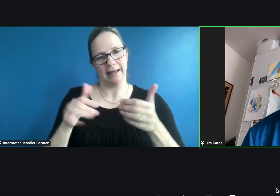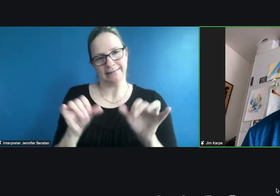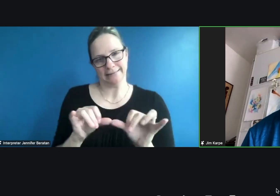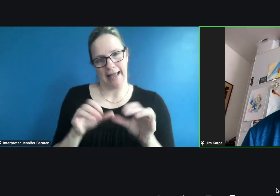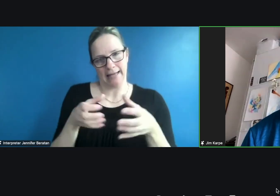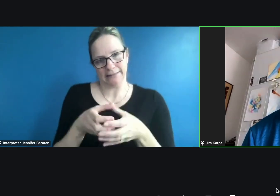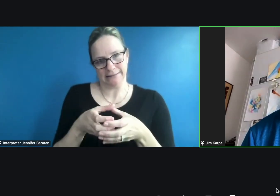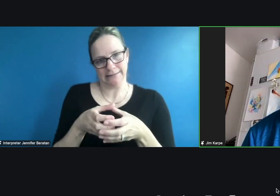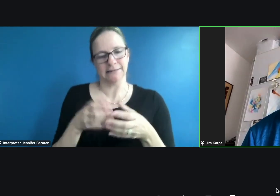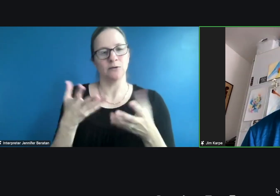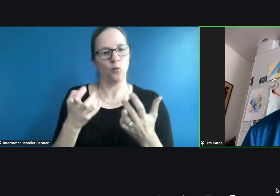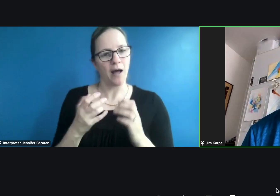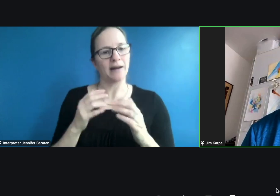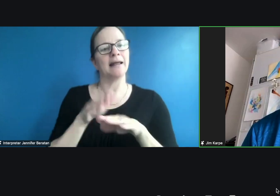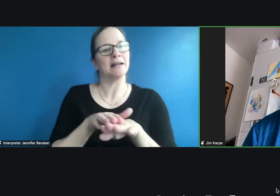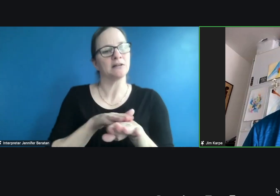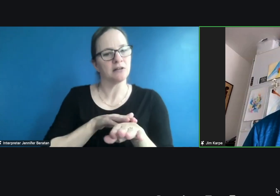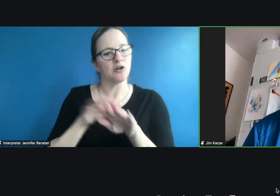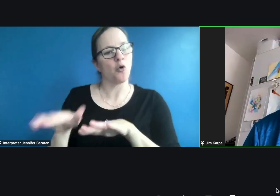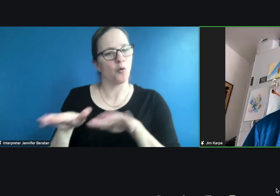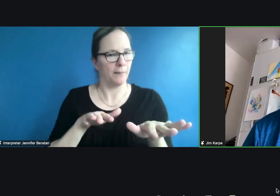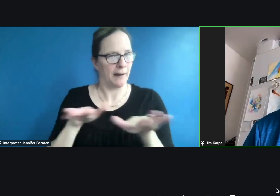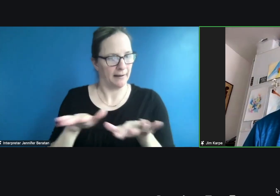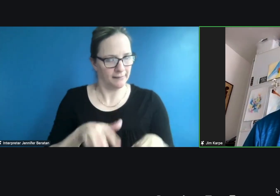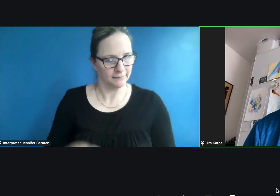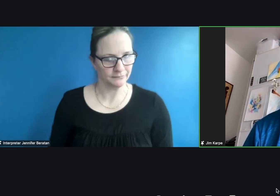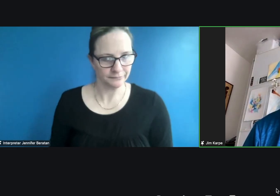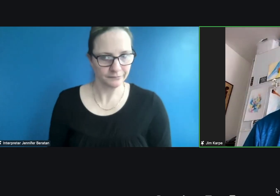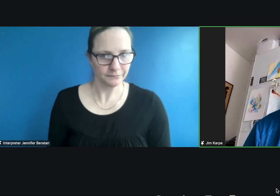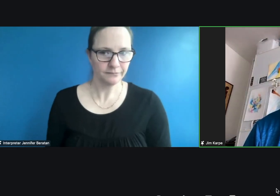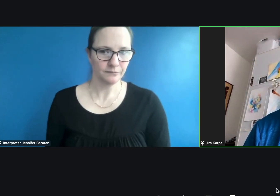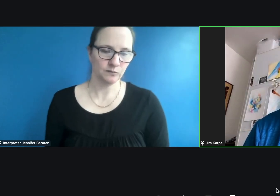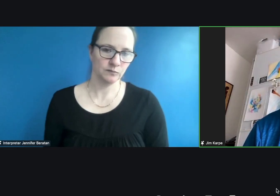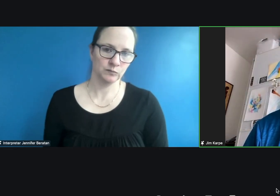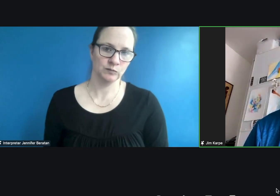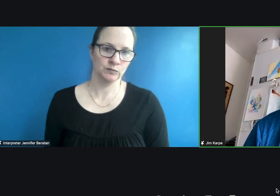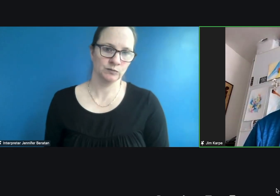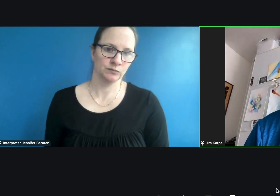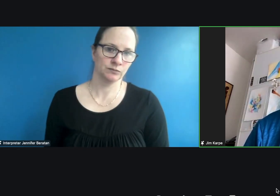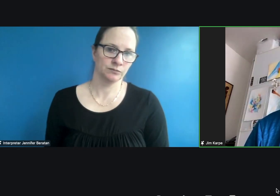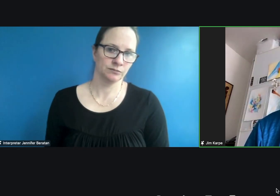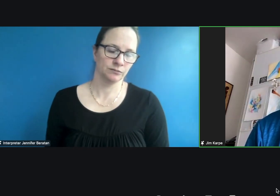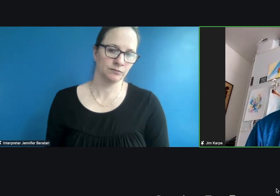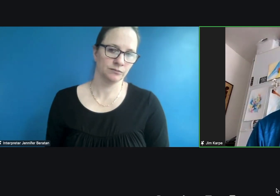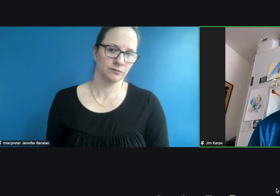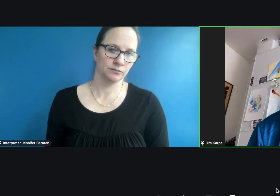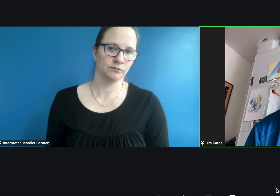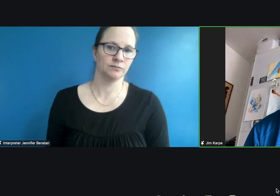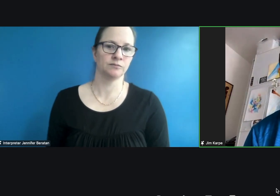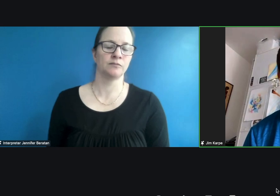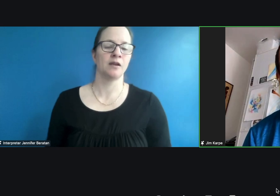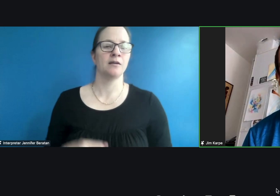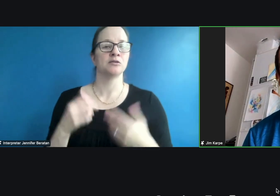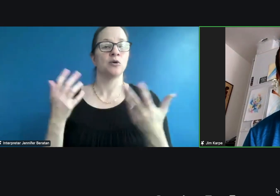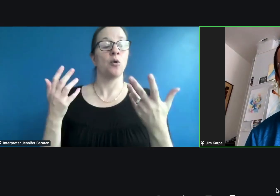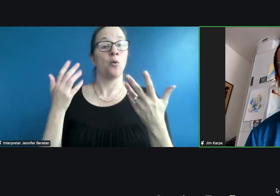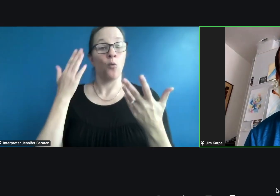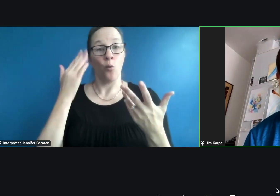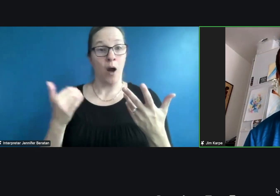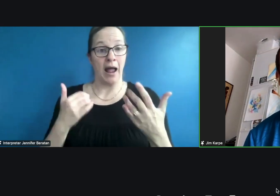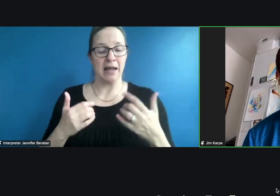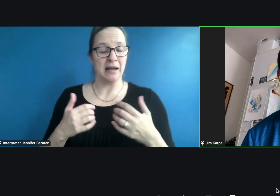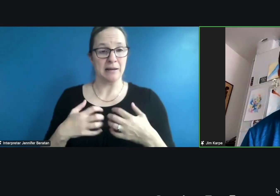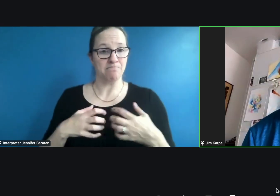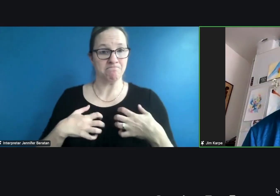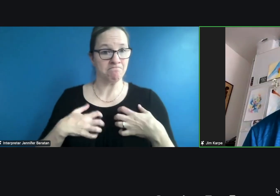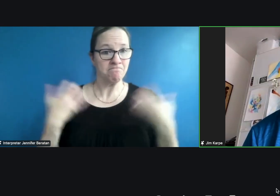a slower pace. And what makes me furious is the attitude